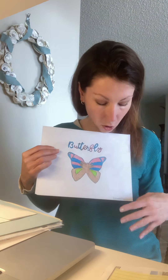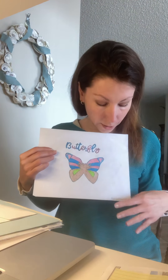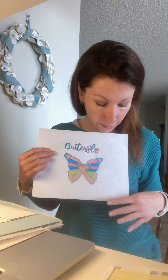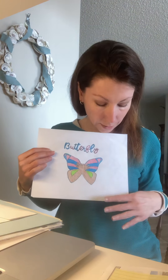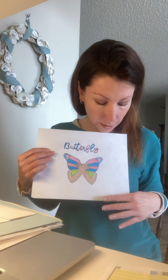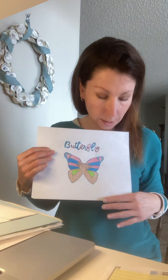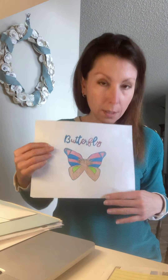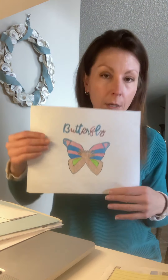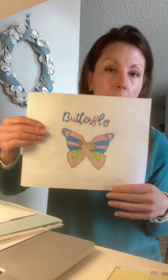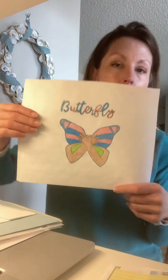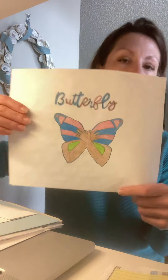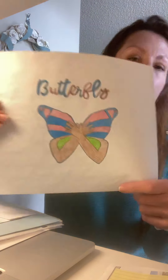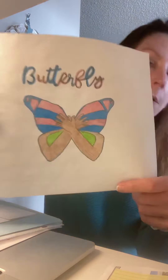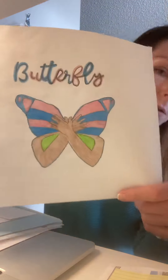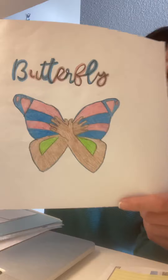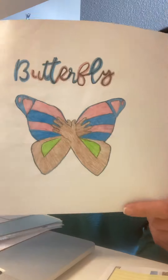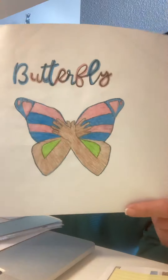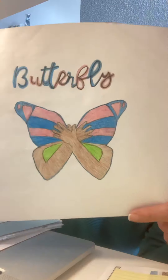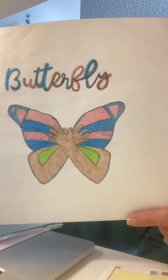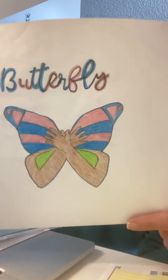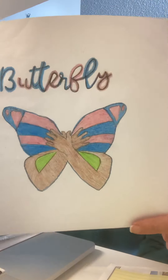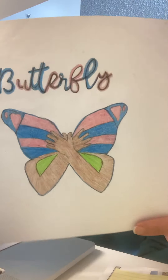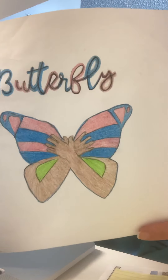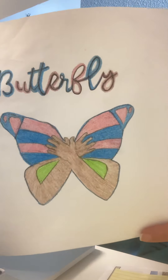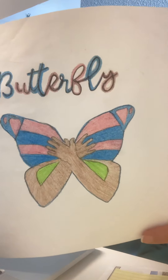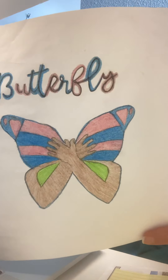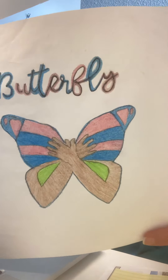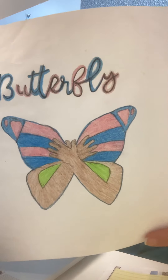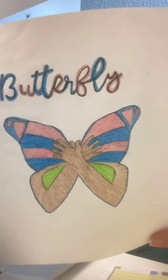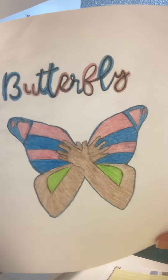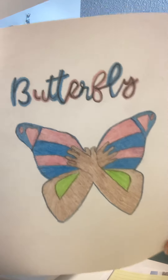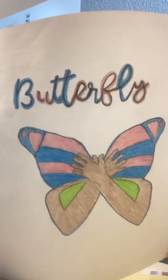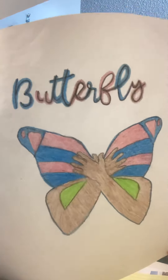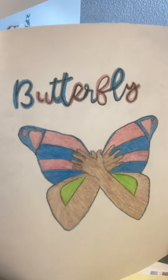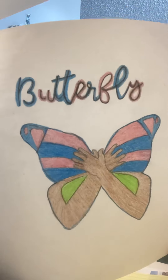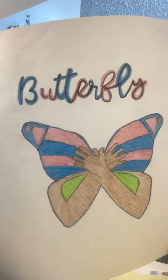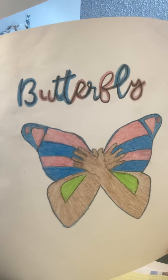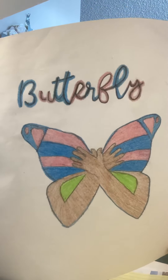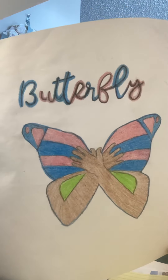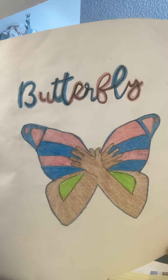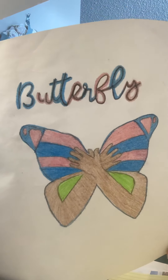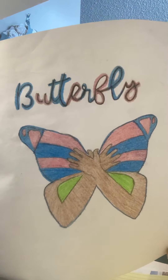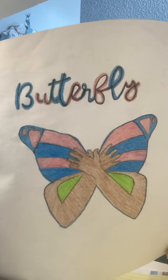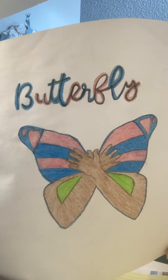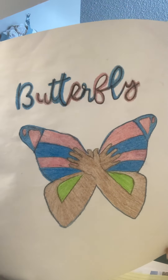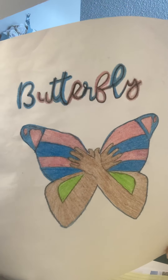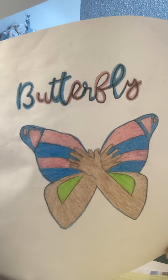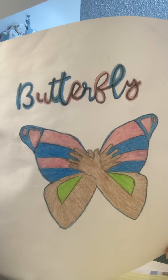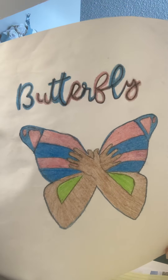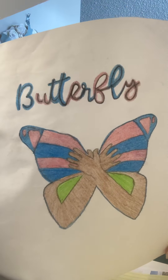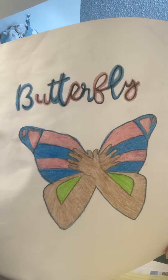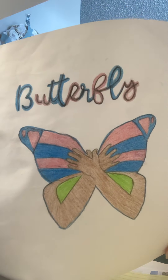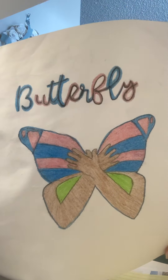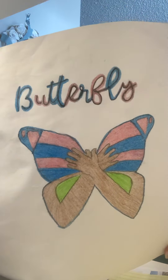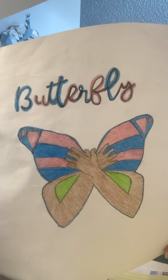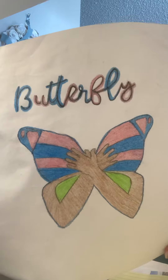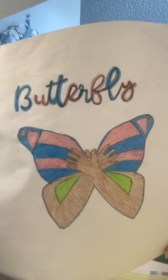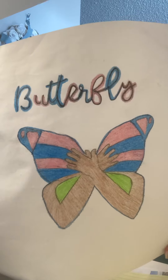art. This person looked up the sign for butterfly, and she incorporated it into